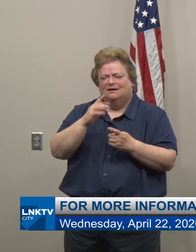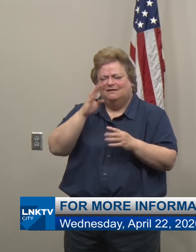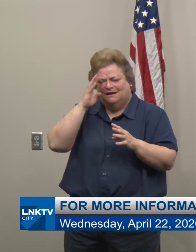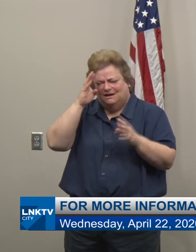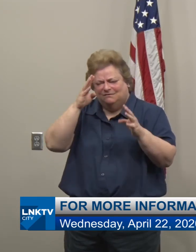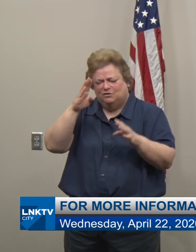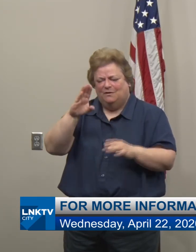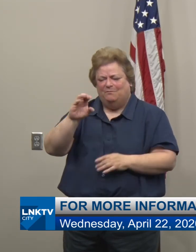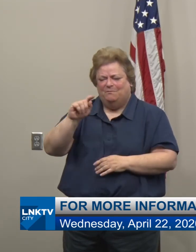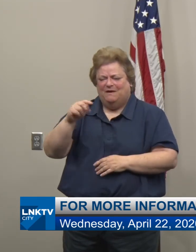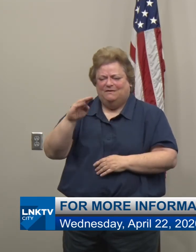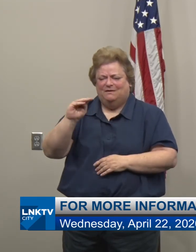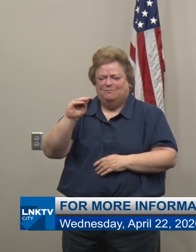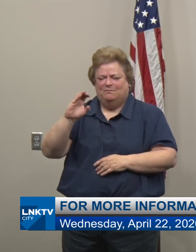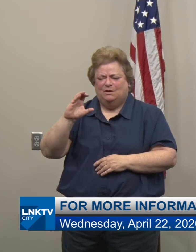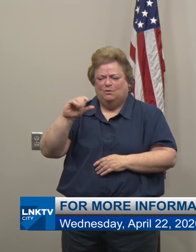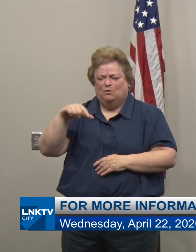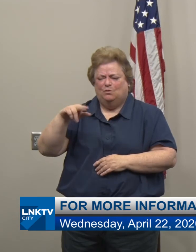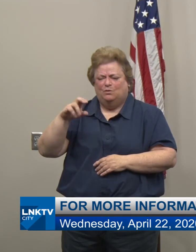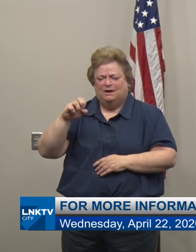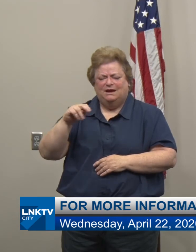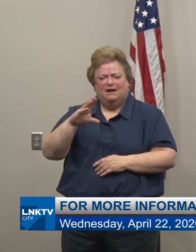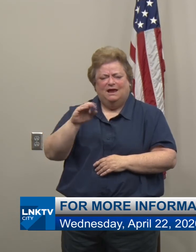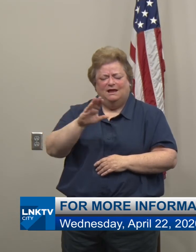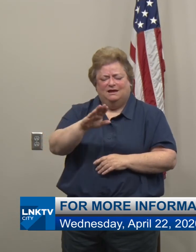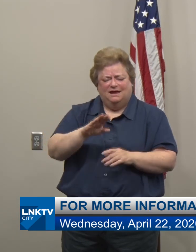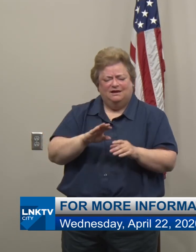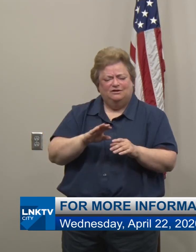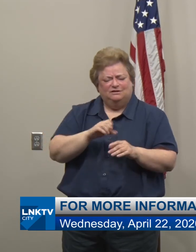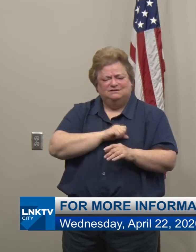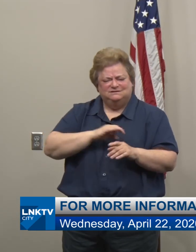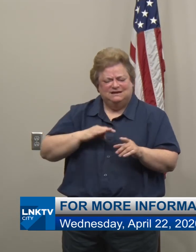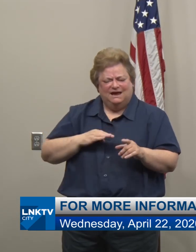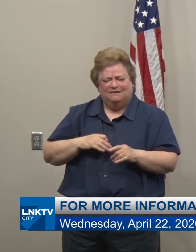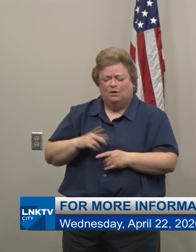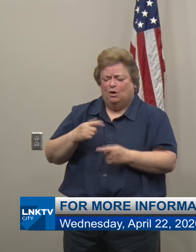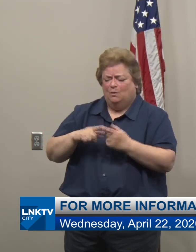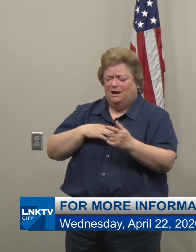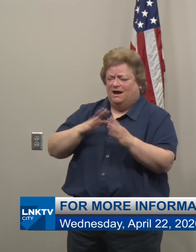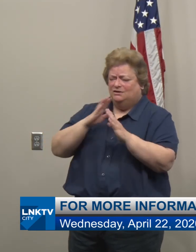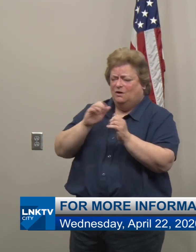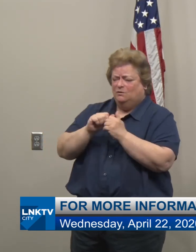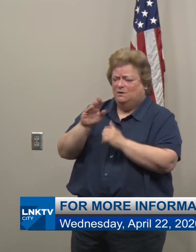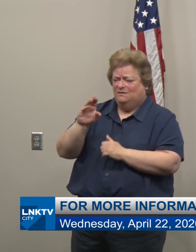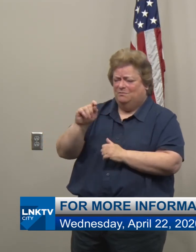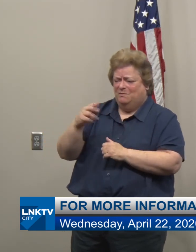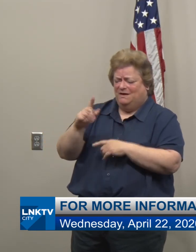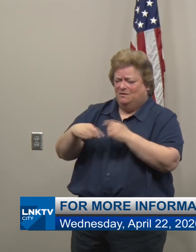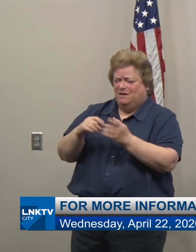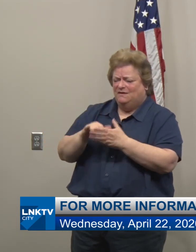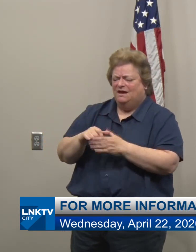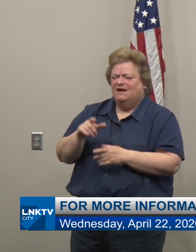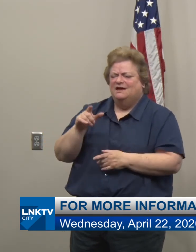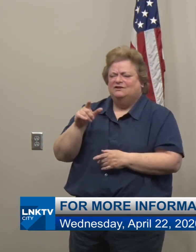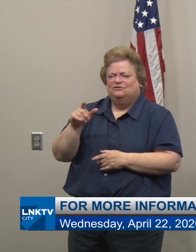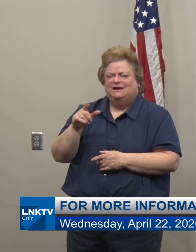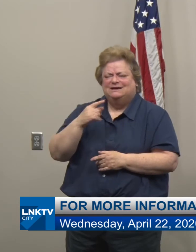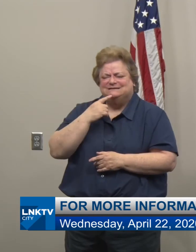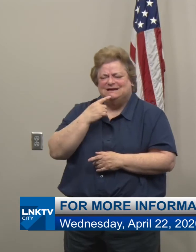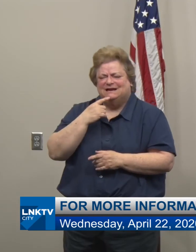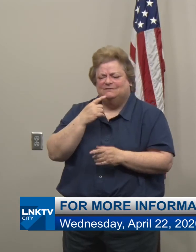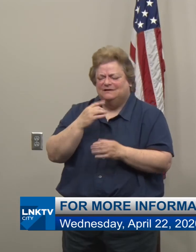Beth McQueen and her staff. And when I spoke with Beth about this, she relayed how important it is to continue to have